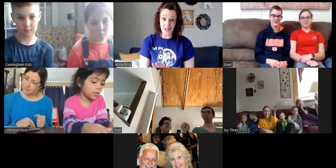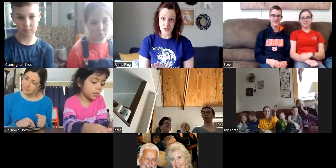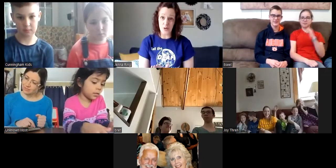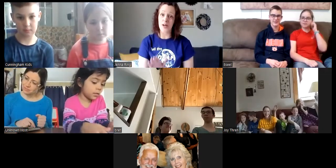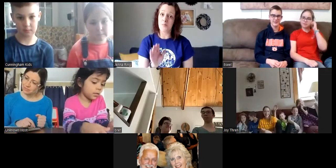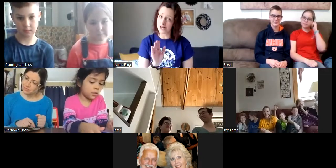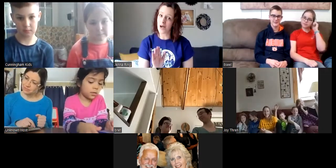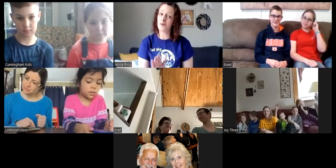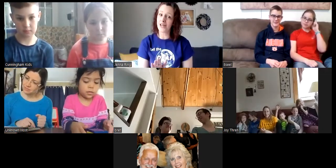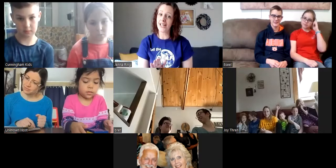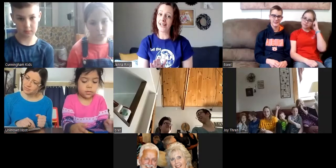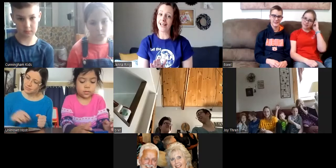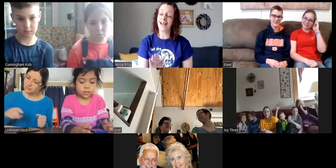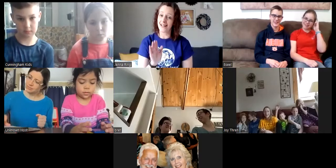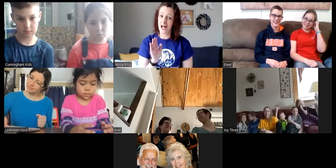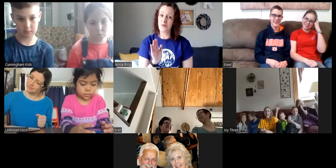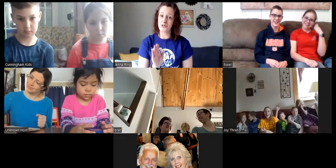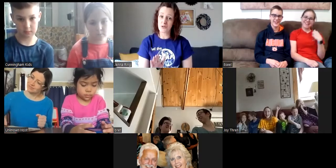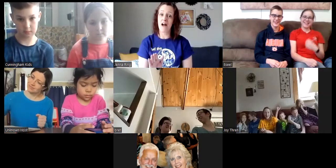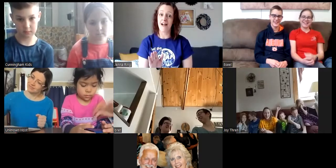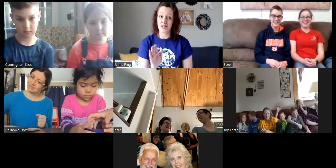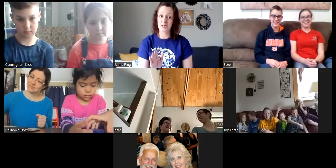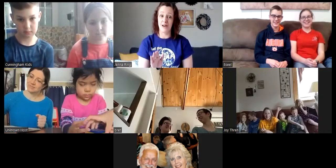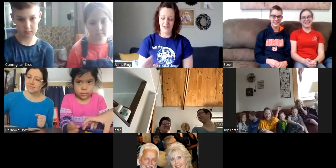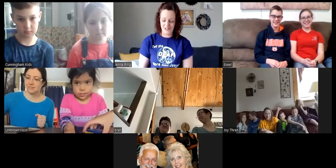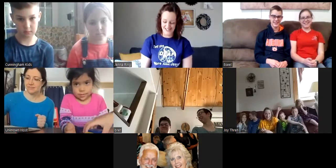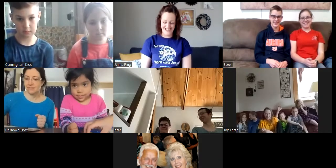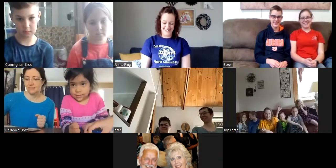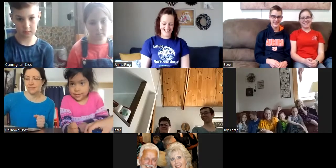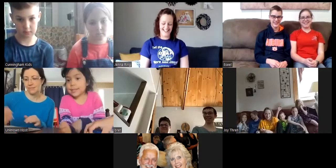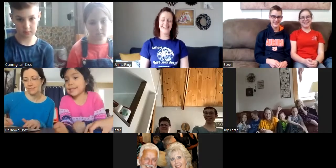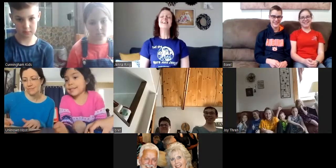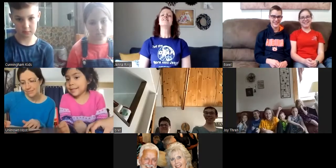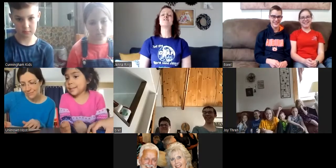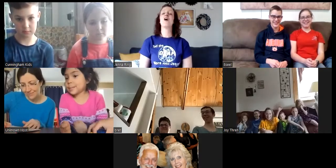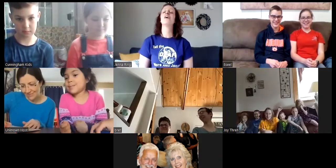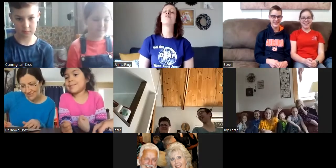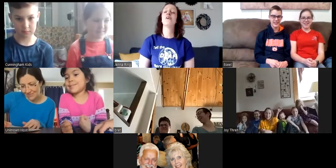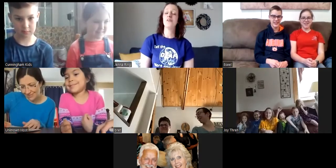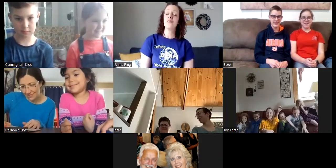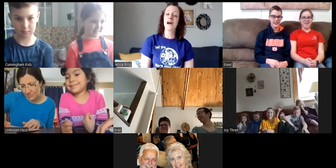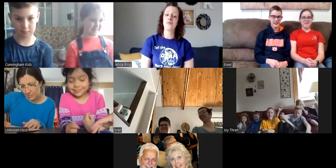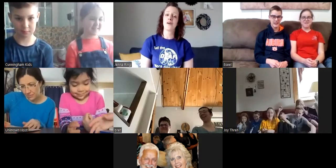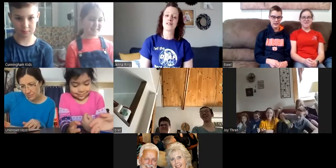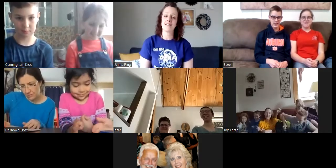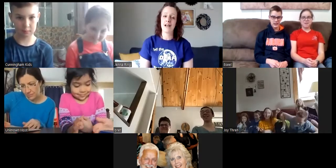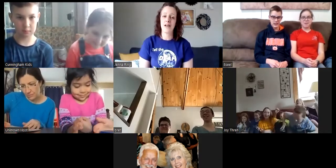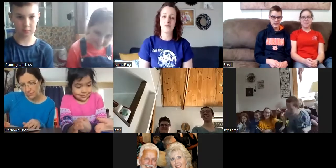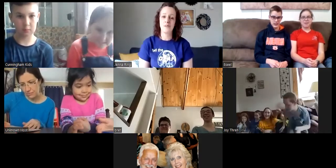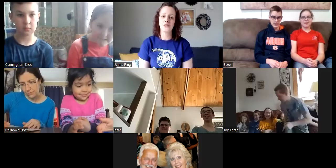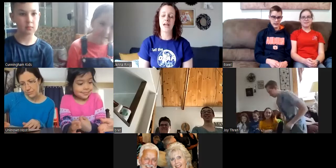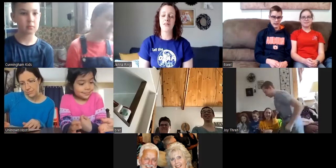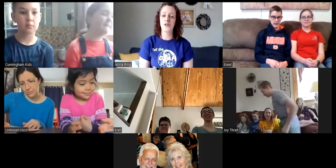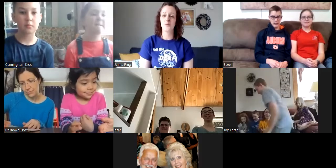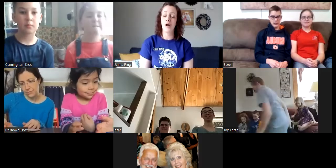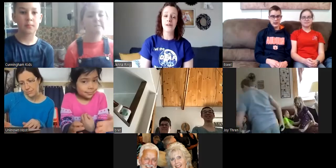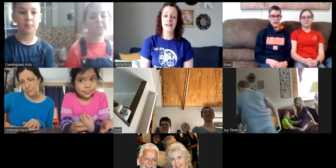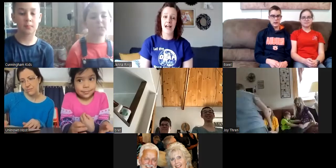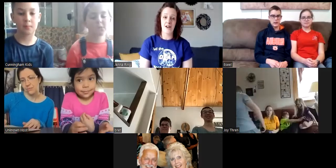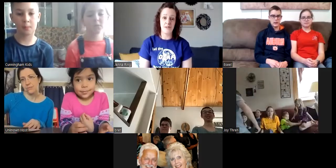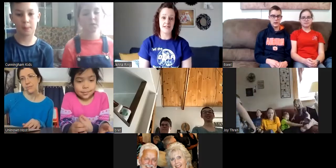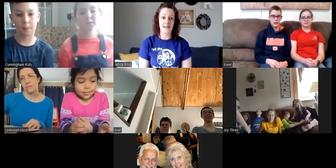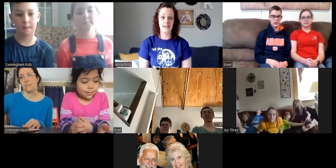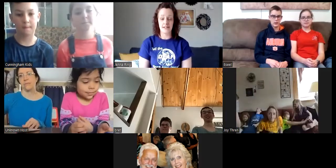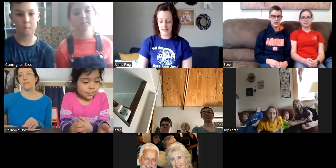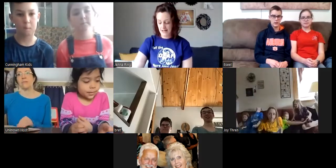can't say that I'll enjoy it, but I will eat it, and I will try to smile. So if we do that, if we're going to sit down and have a meal together, you're probably